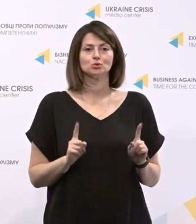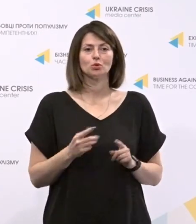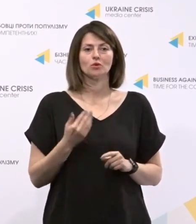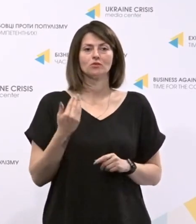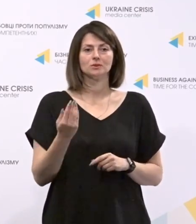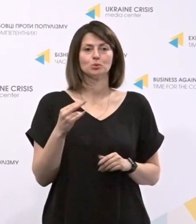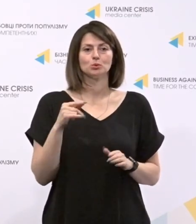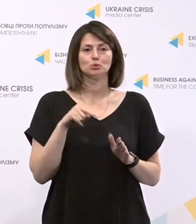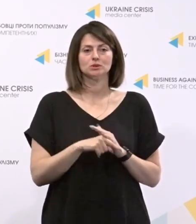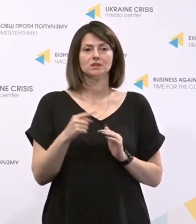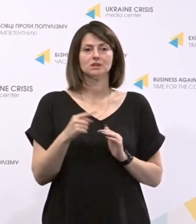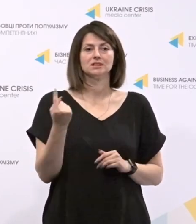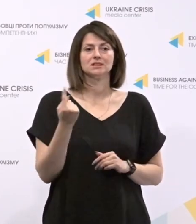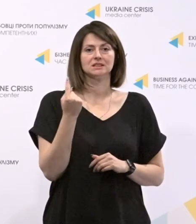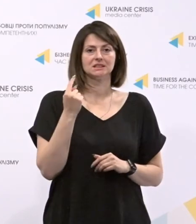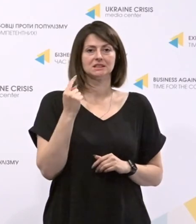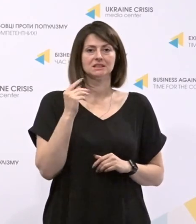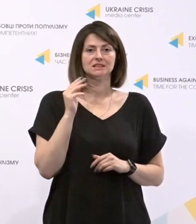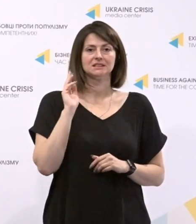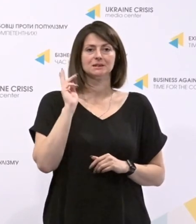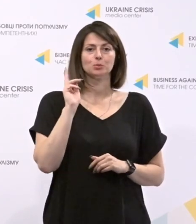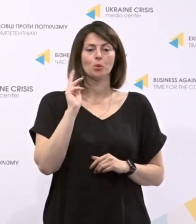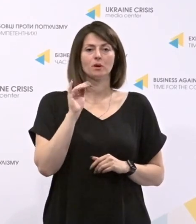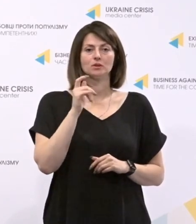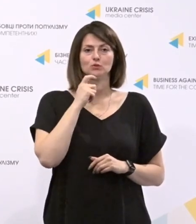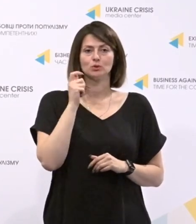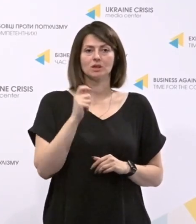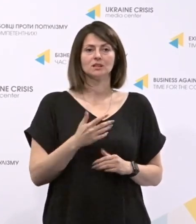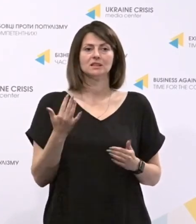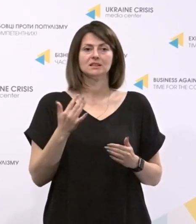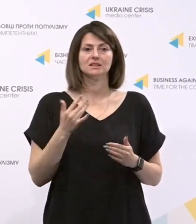Thanks for coming, for making this